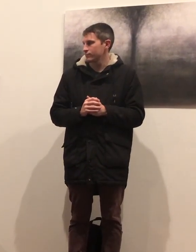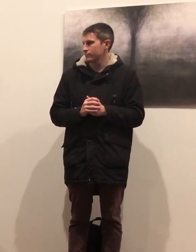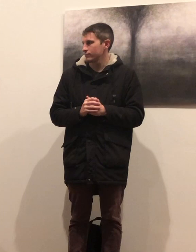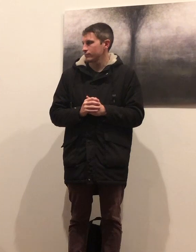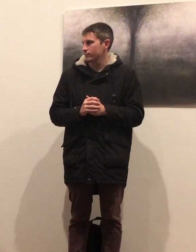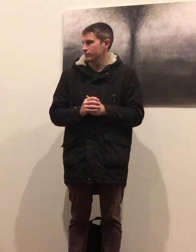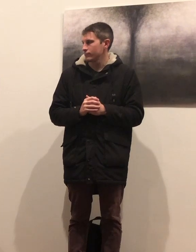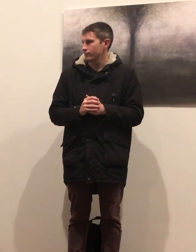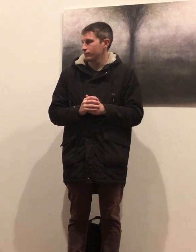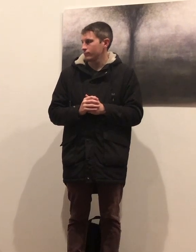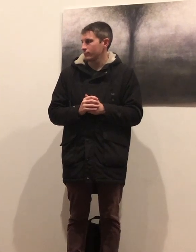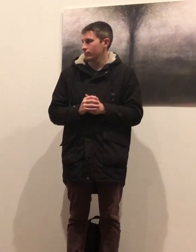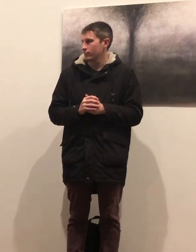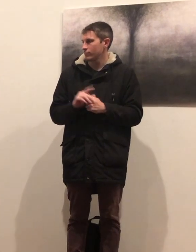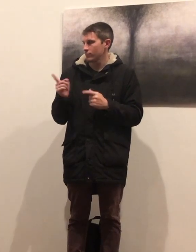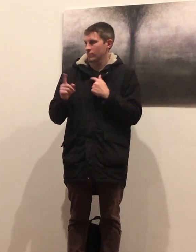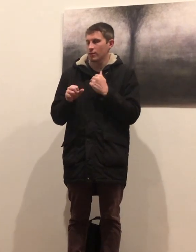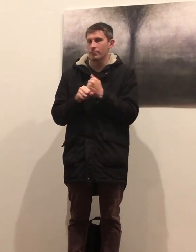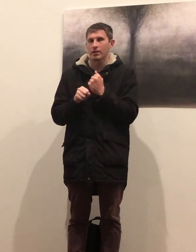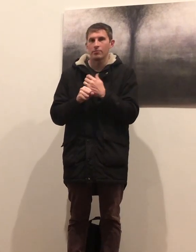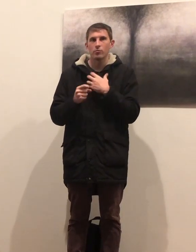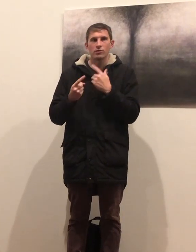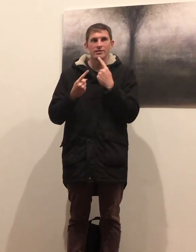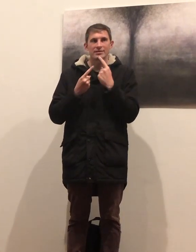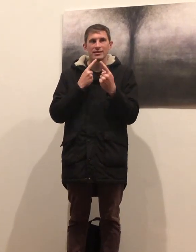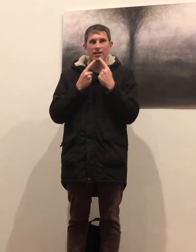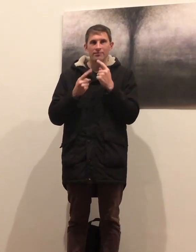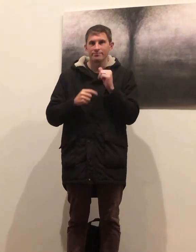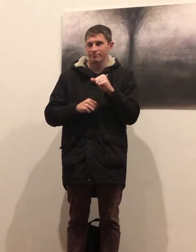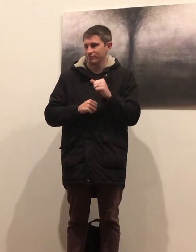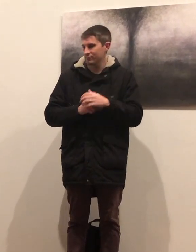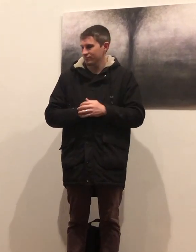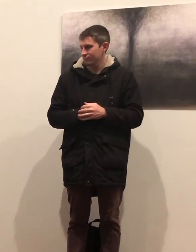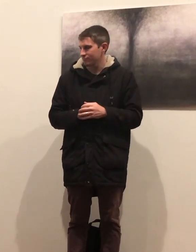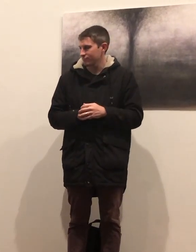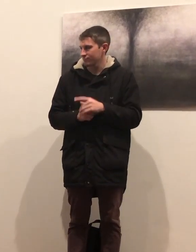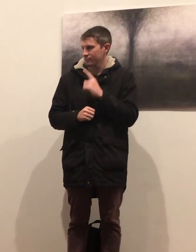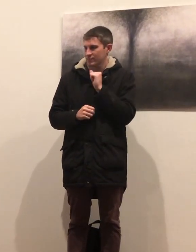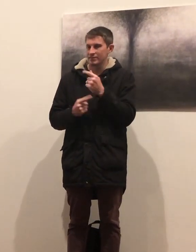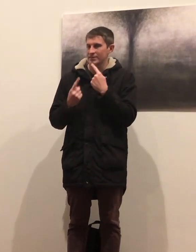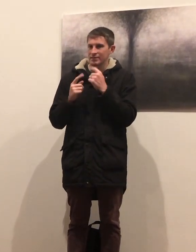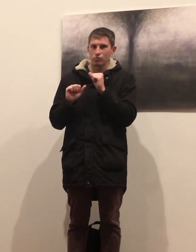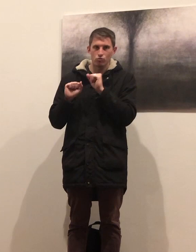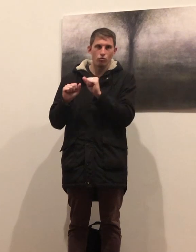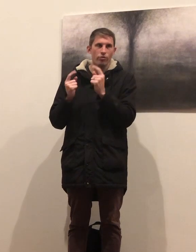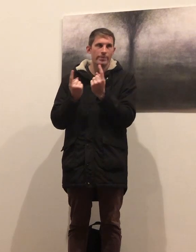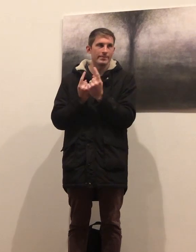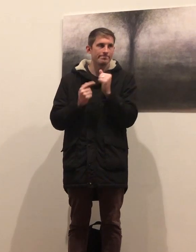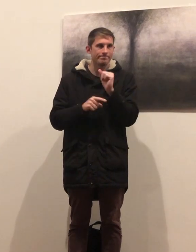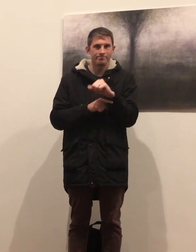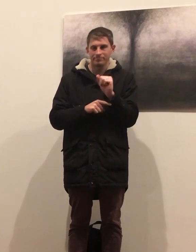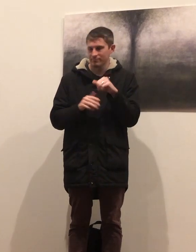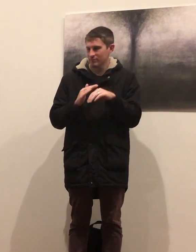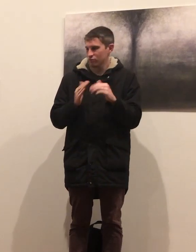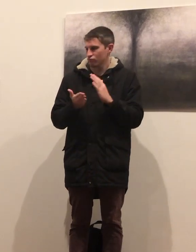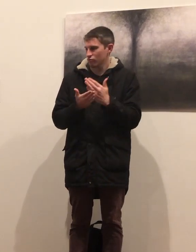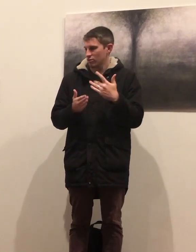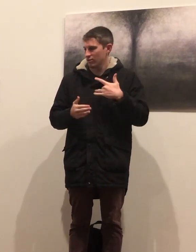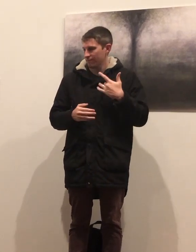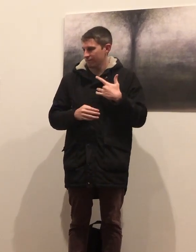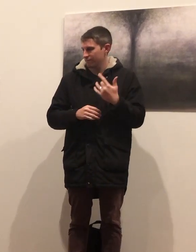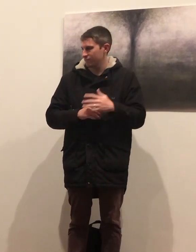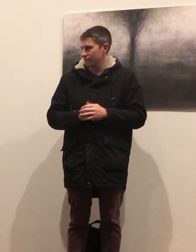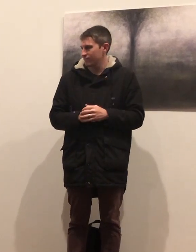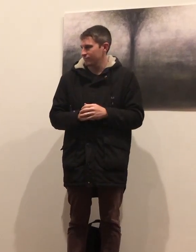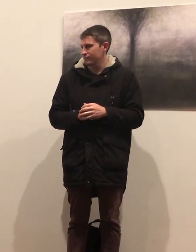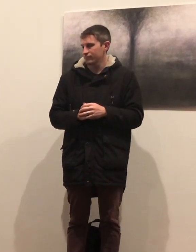I make more into detail there myself. Yeah, detail is absolutely your thing. And real life, like the